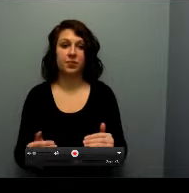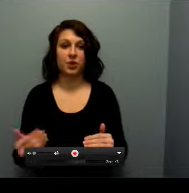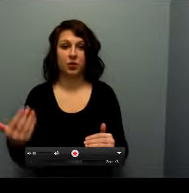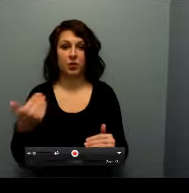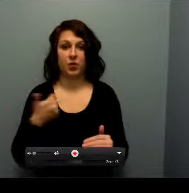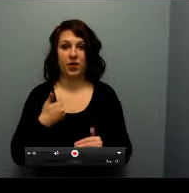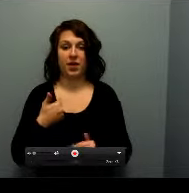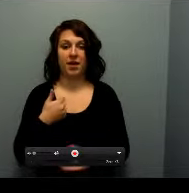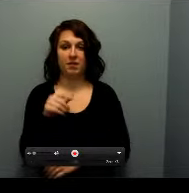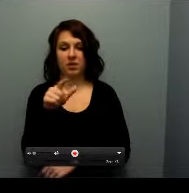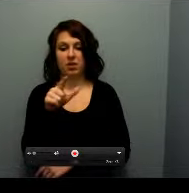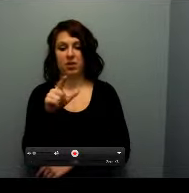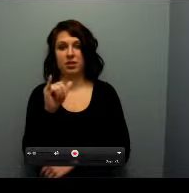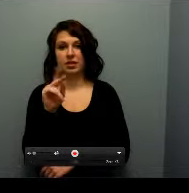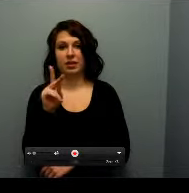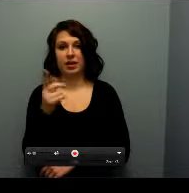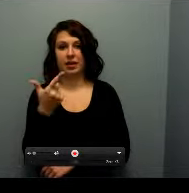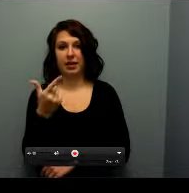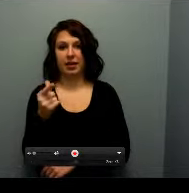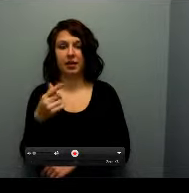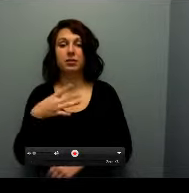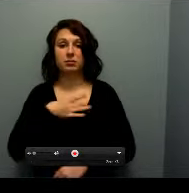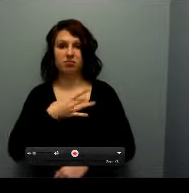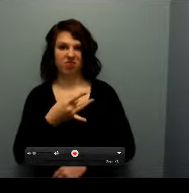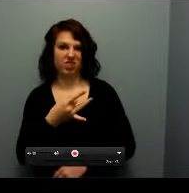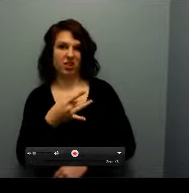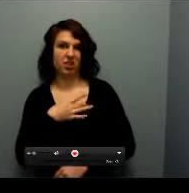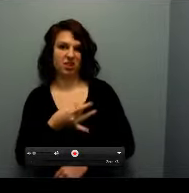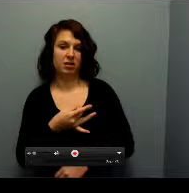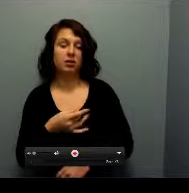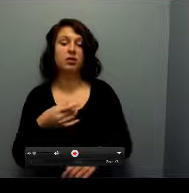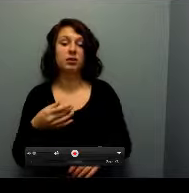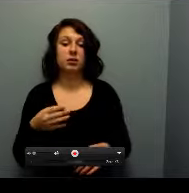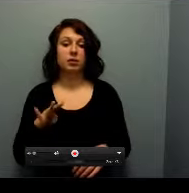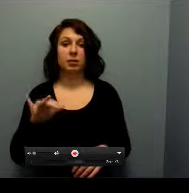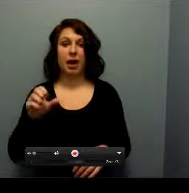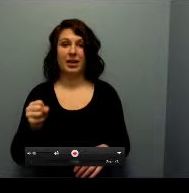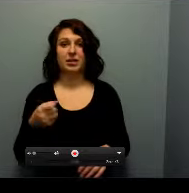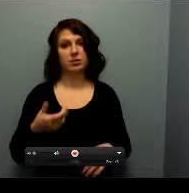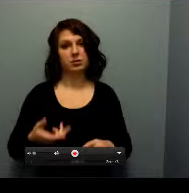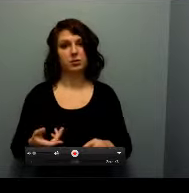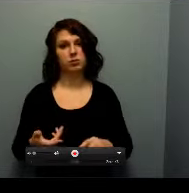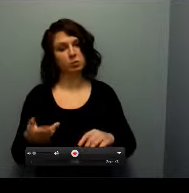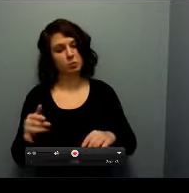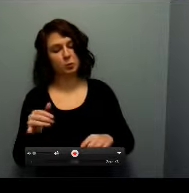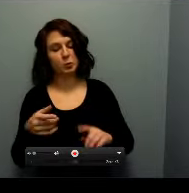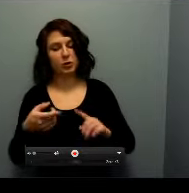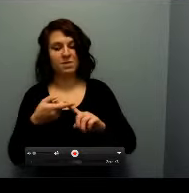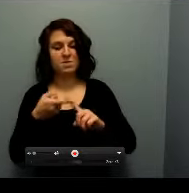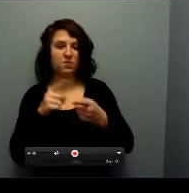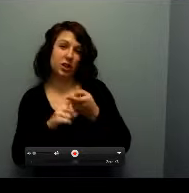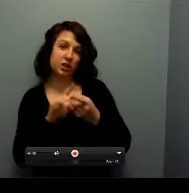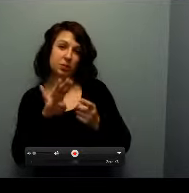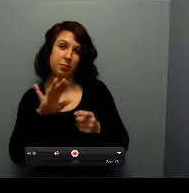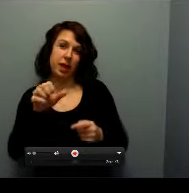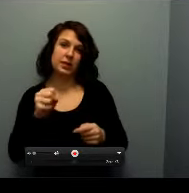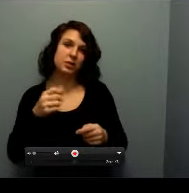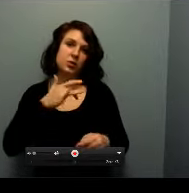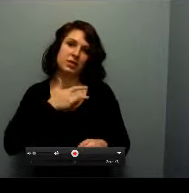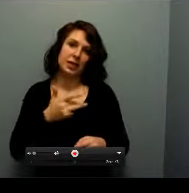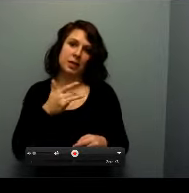Okay, we have a liking or a friendship bias. We tend to like some people more than others. I mean, that's just human